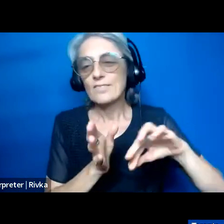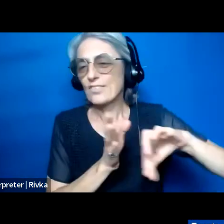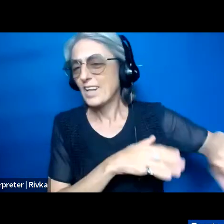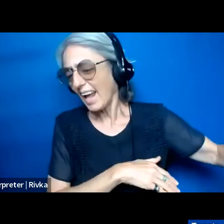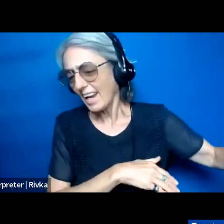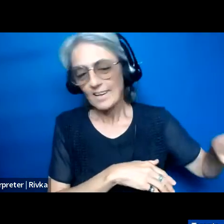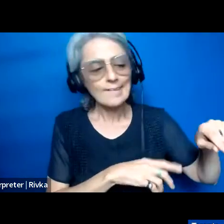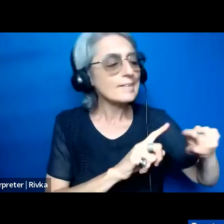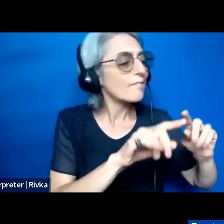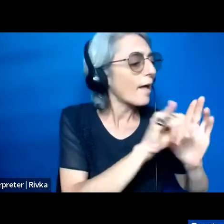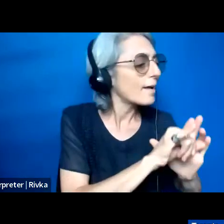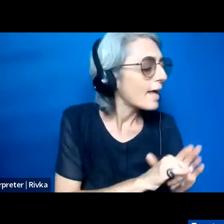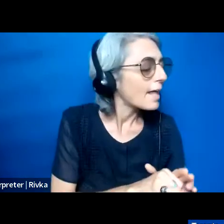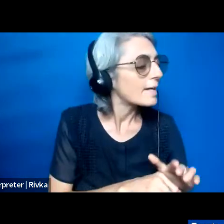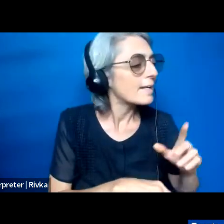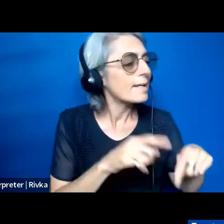and